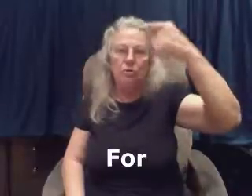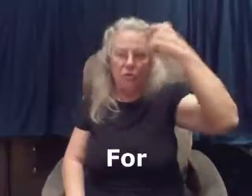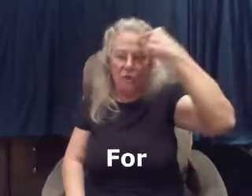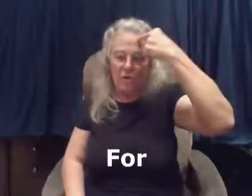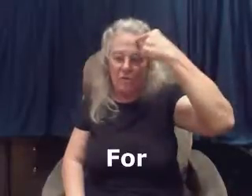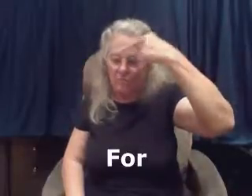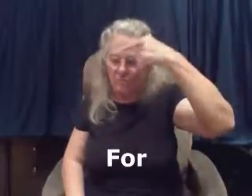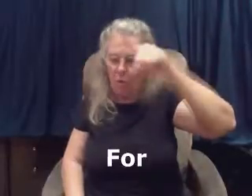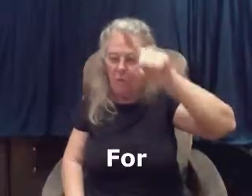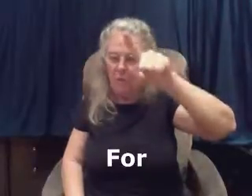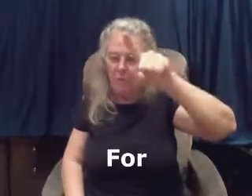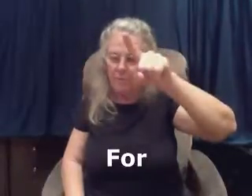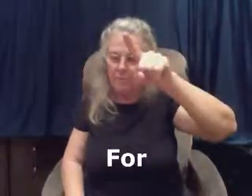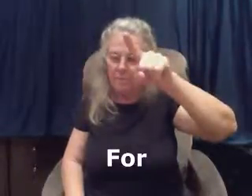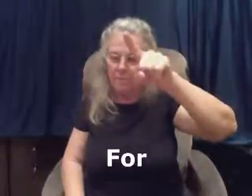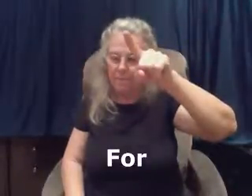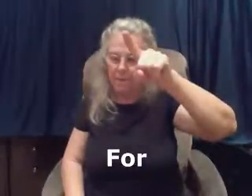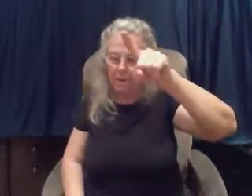future. 4.